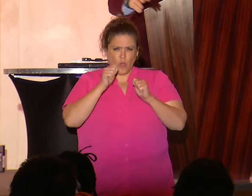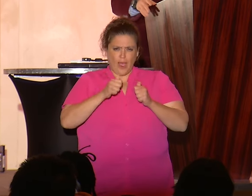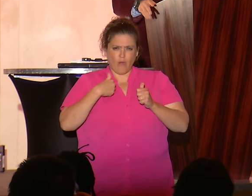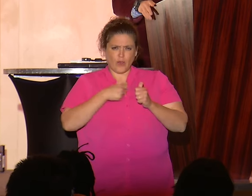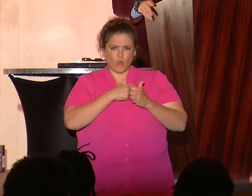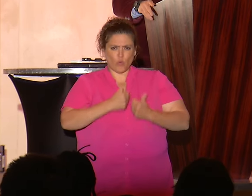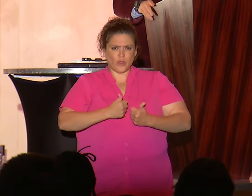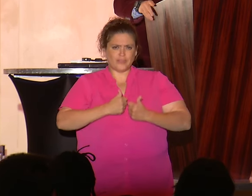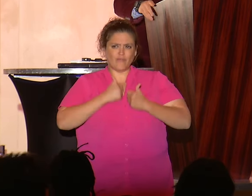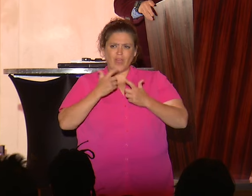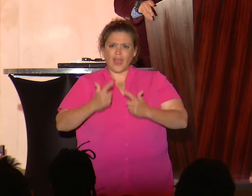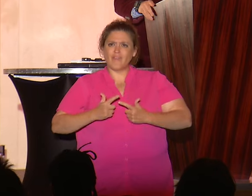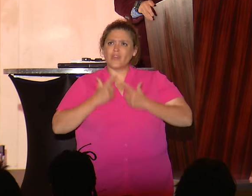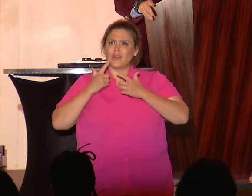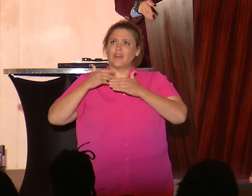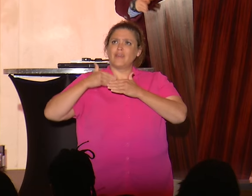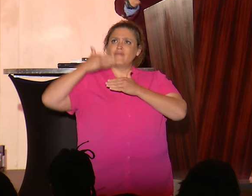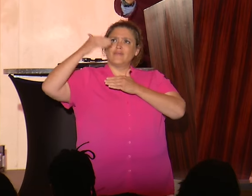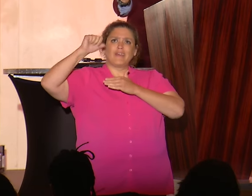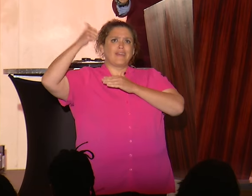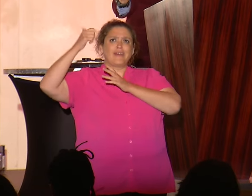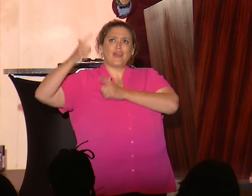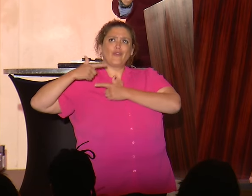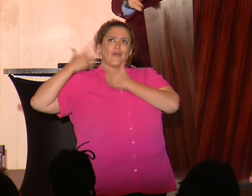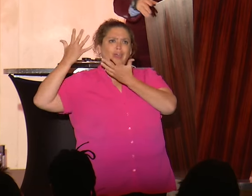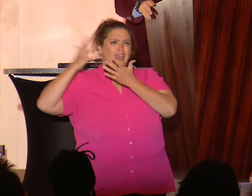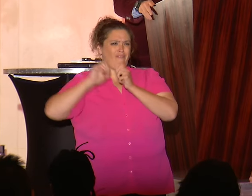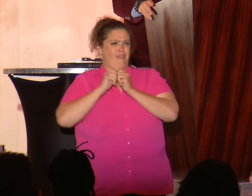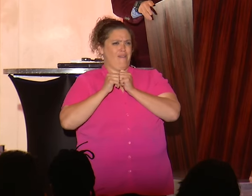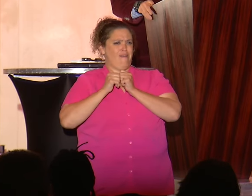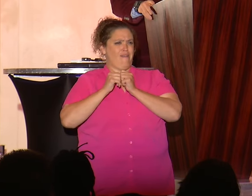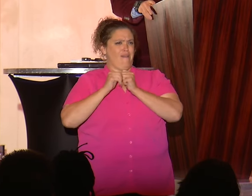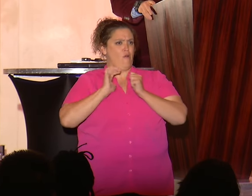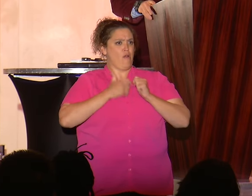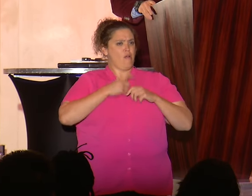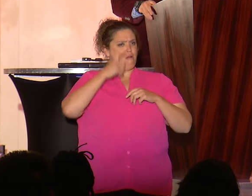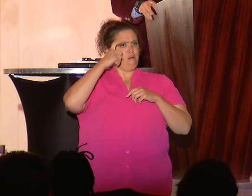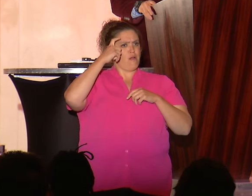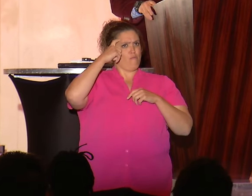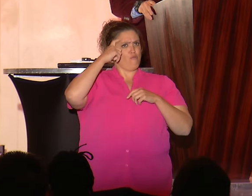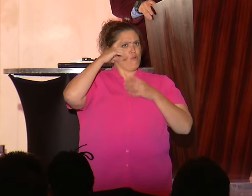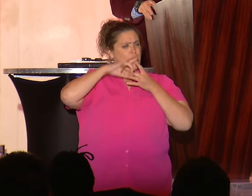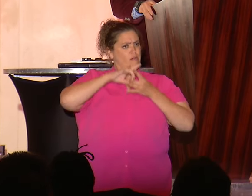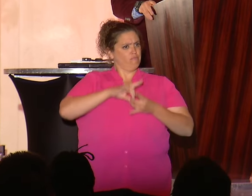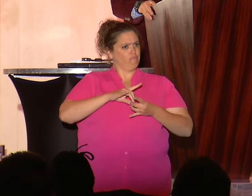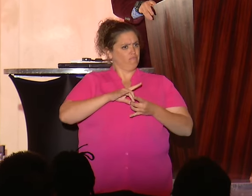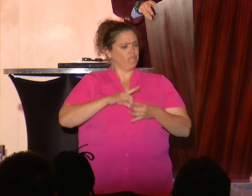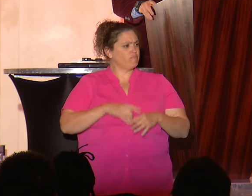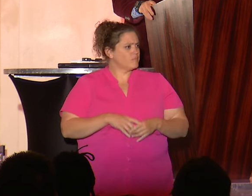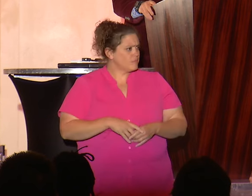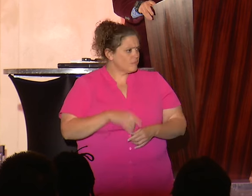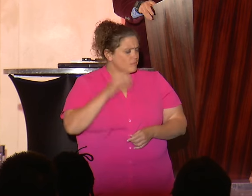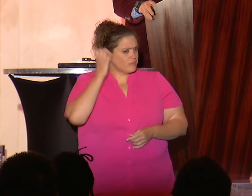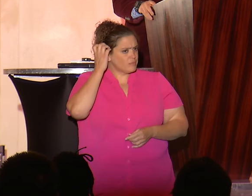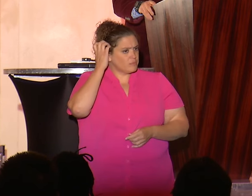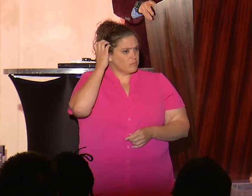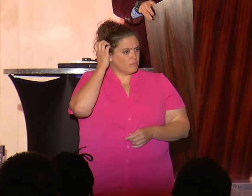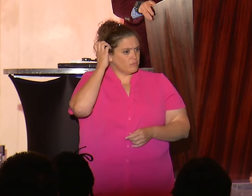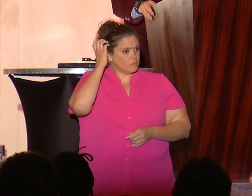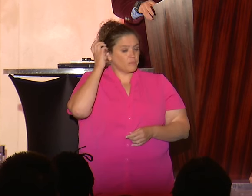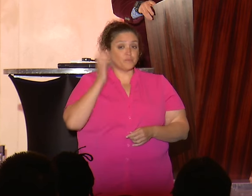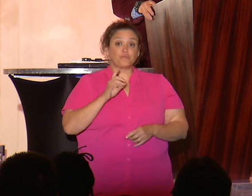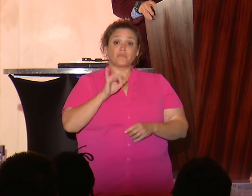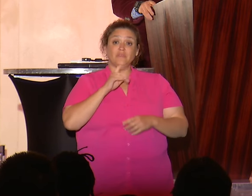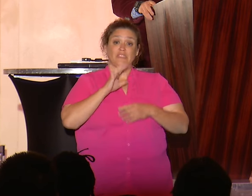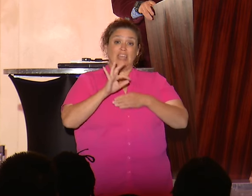deaths to even experience some kind of afterlife? Also, the dependence of consciousness on a functioning